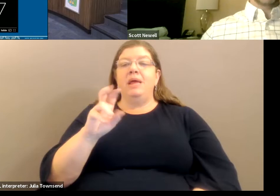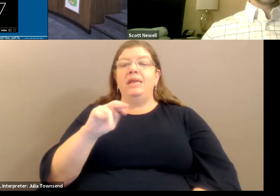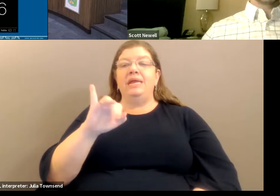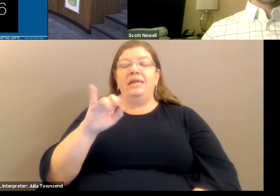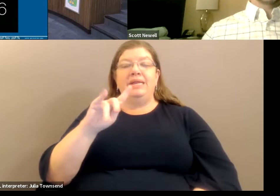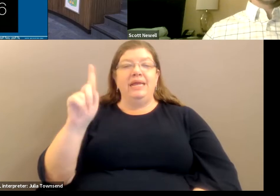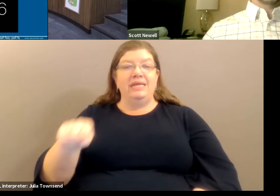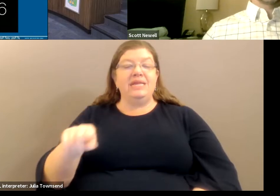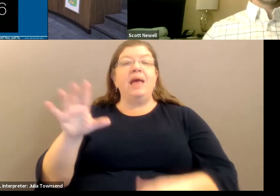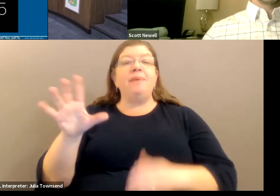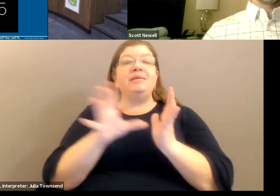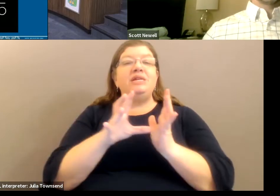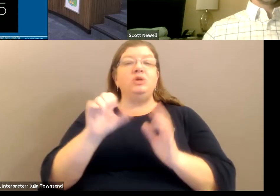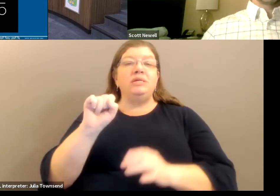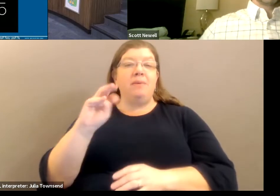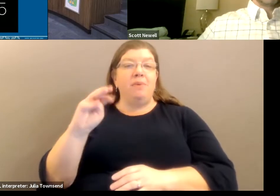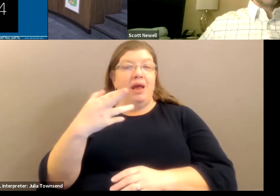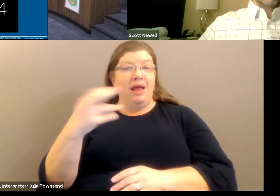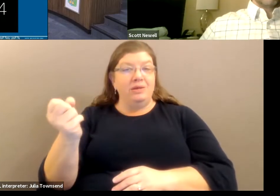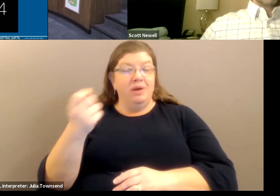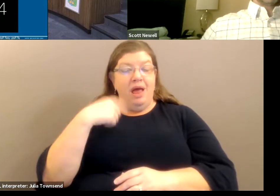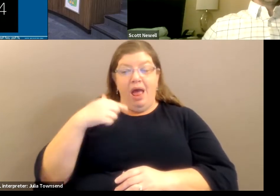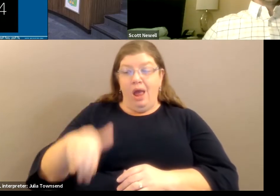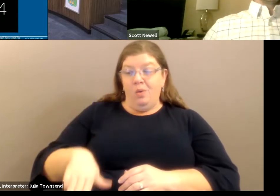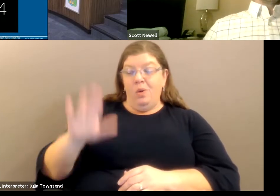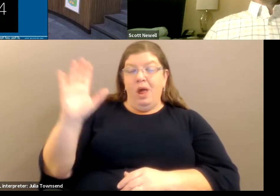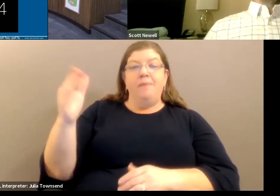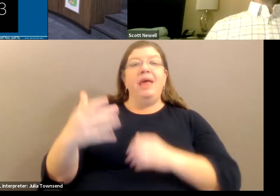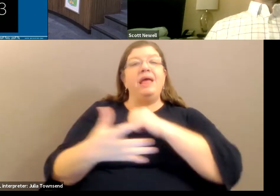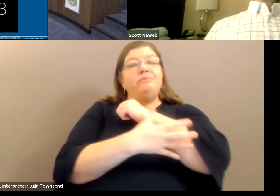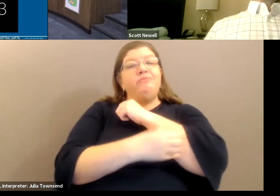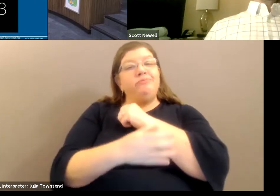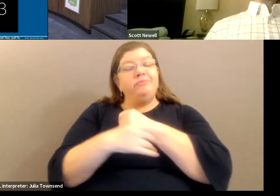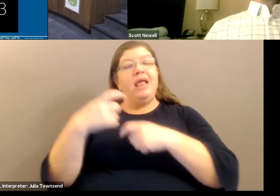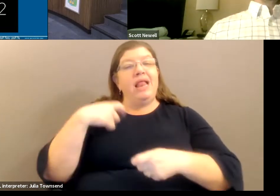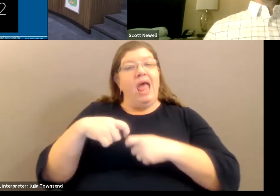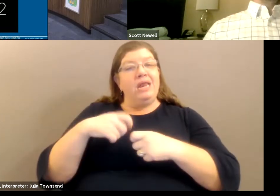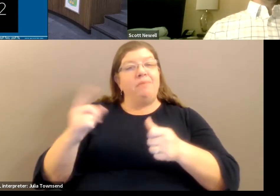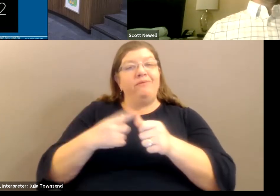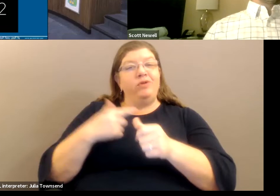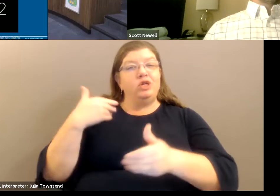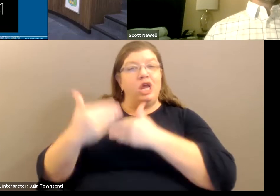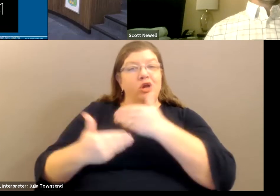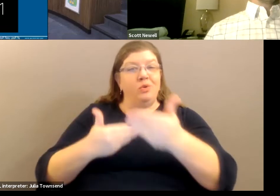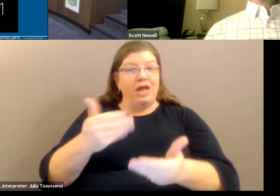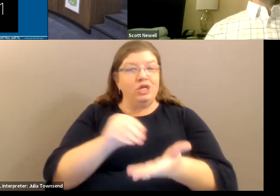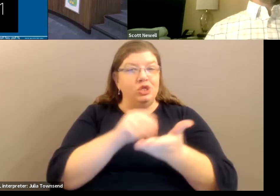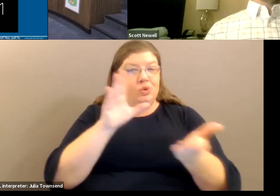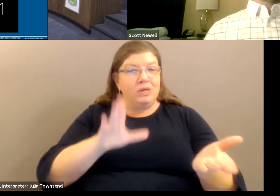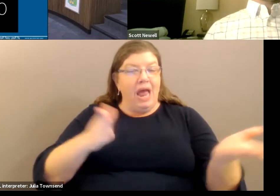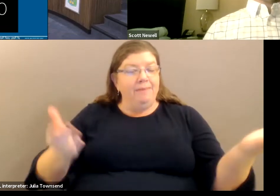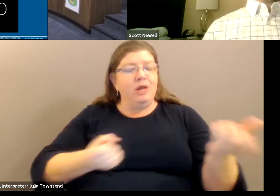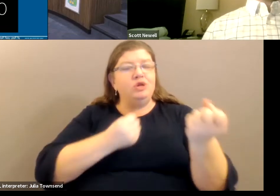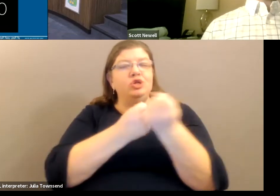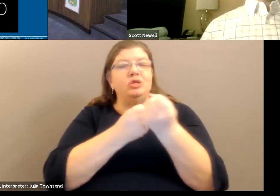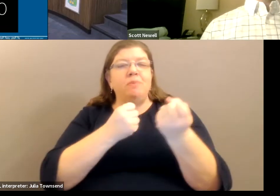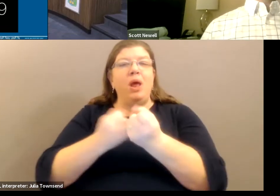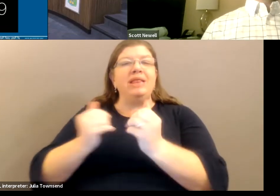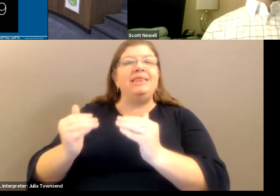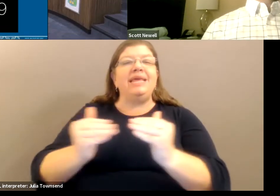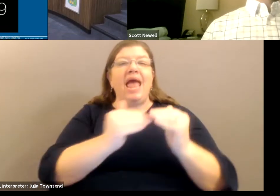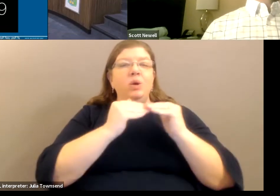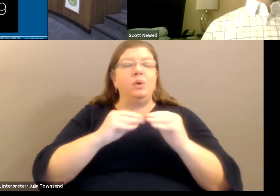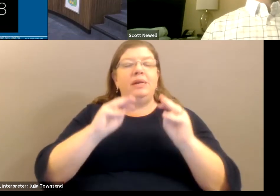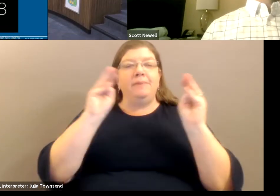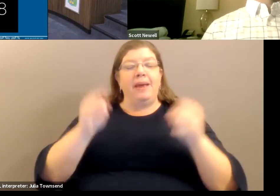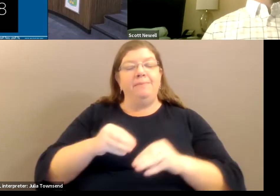Marcos High School. Growing up as a low-income Latinx and first-generation student, I'm here today to support the equity map, Map A,